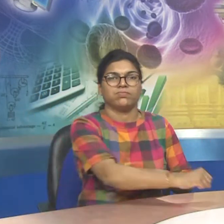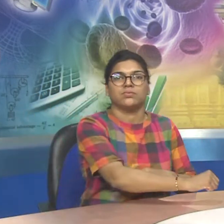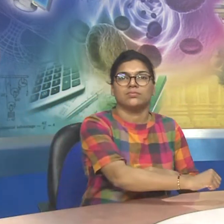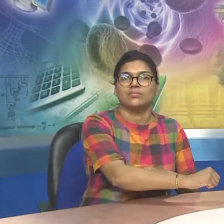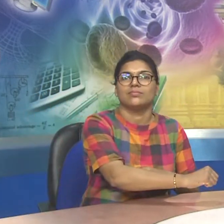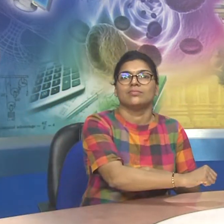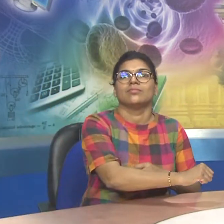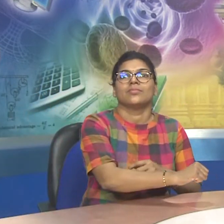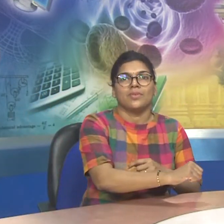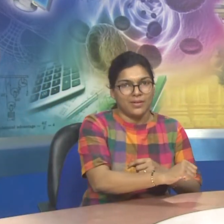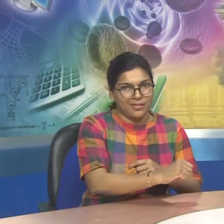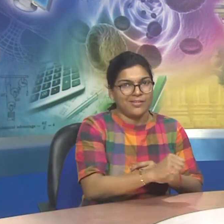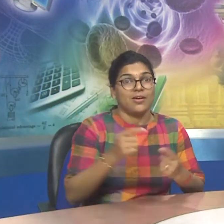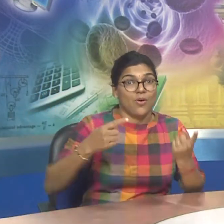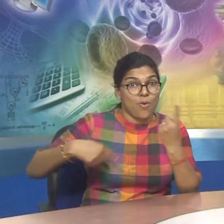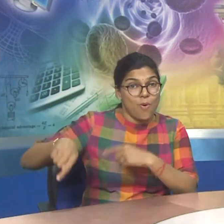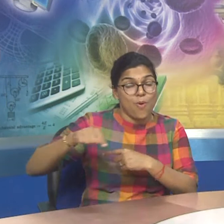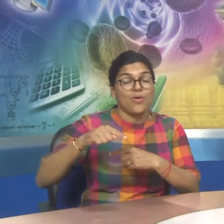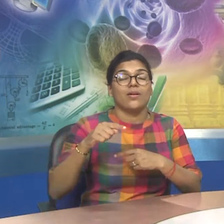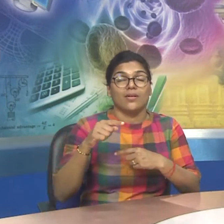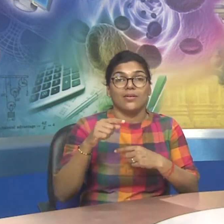from the same weapons.